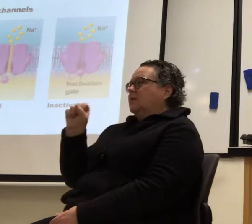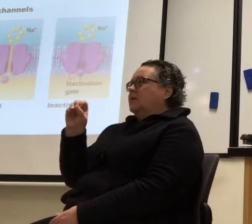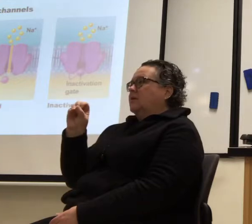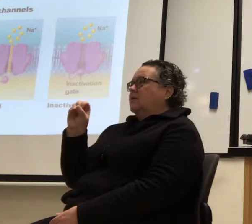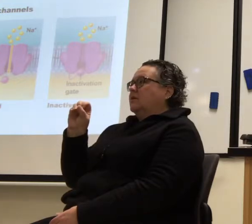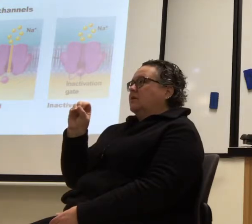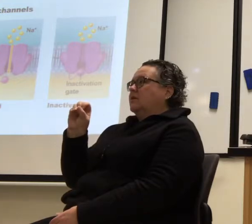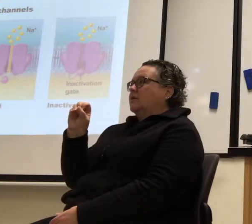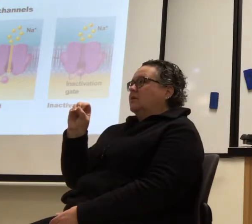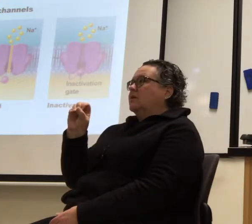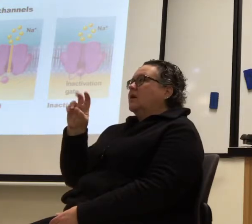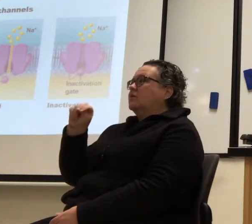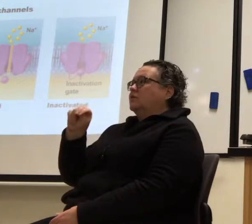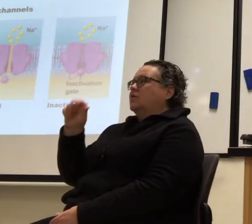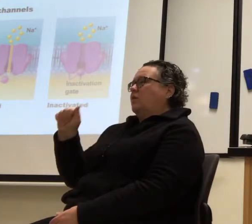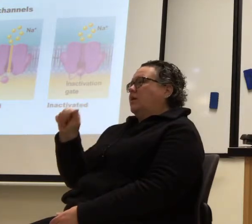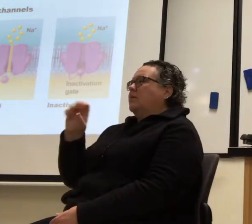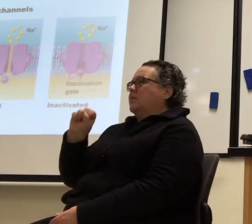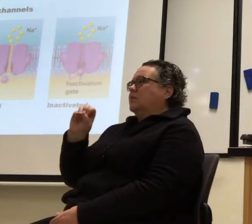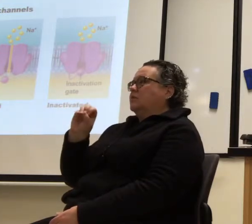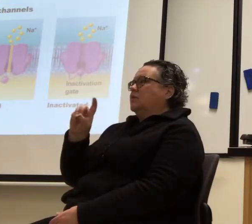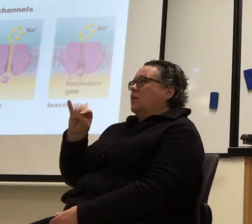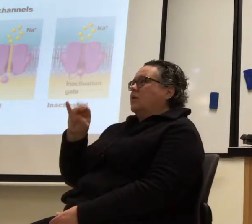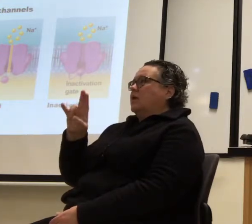sodium channels.